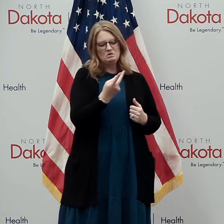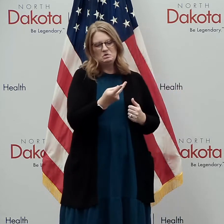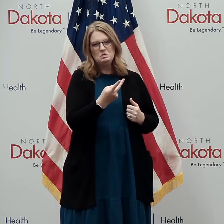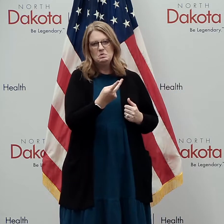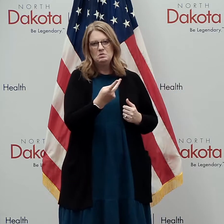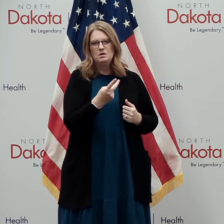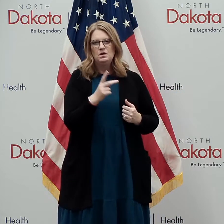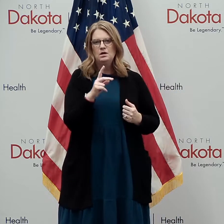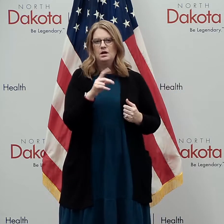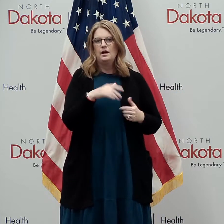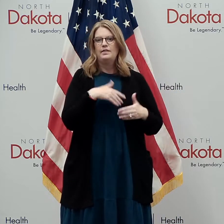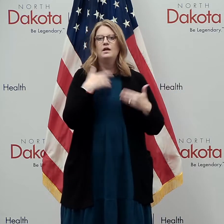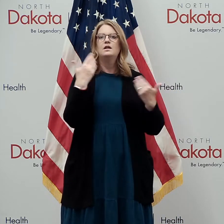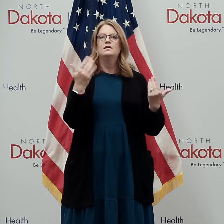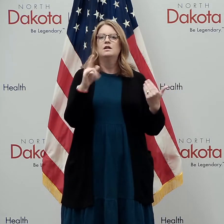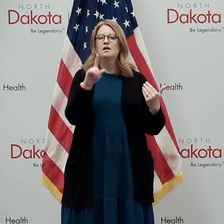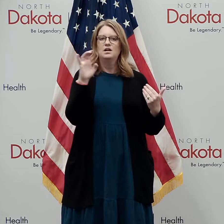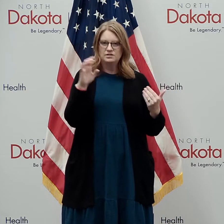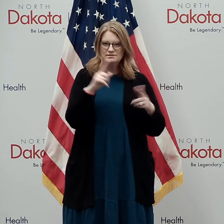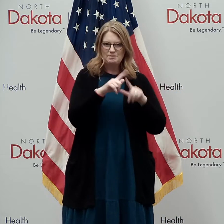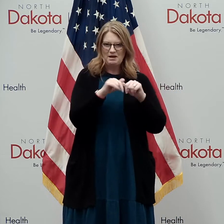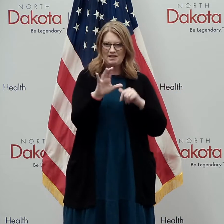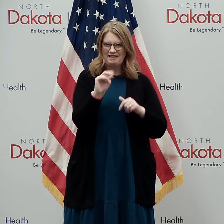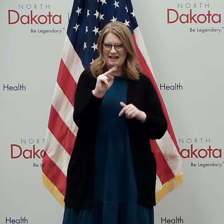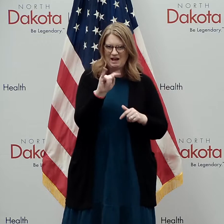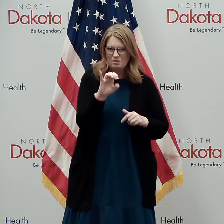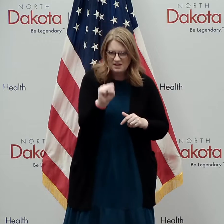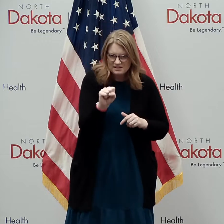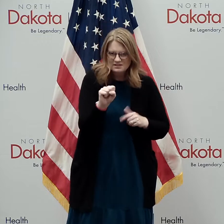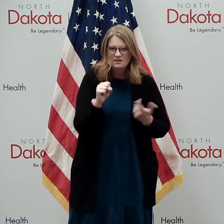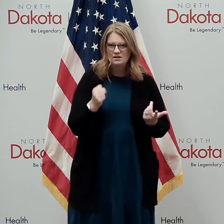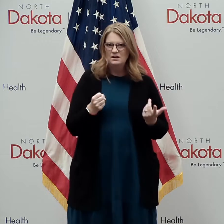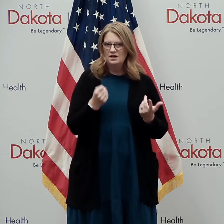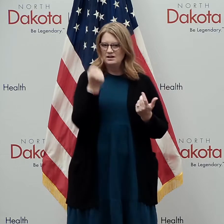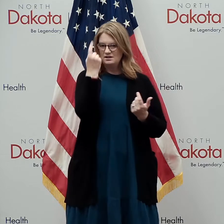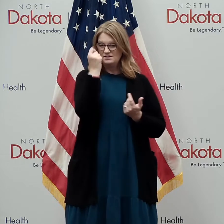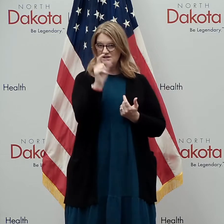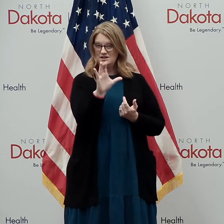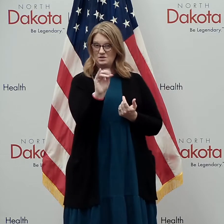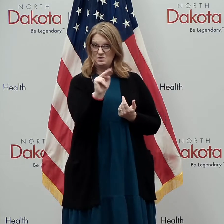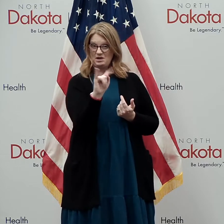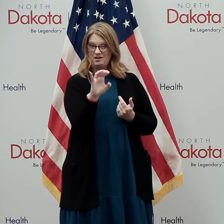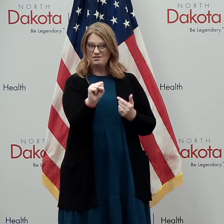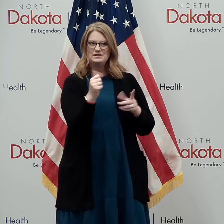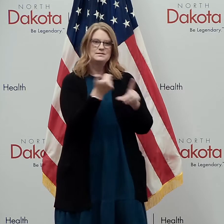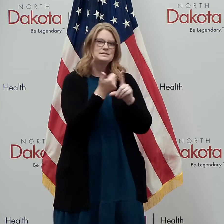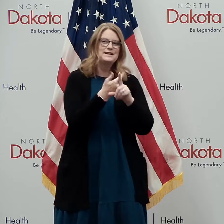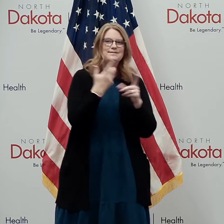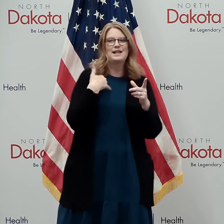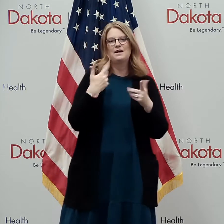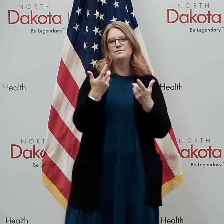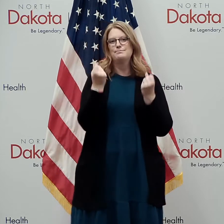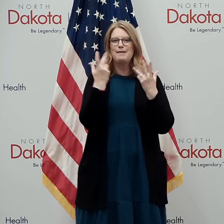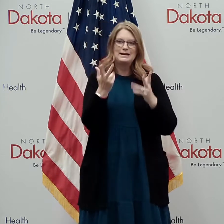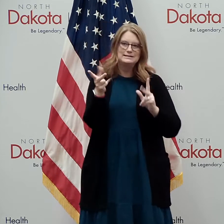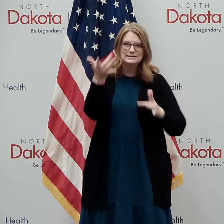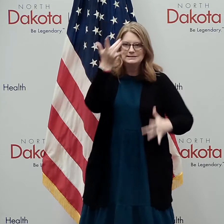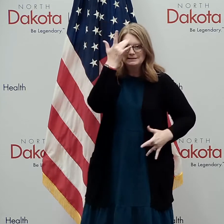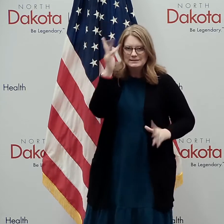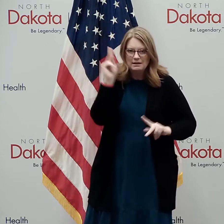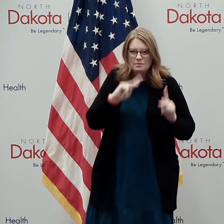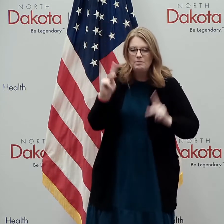hundreds, depending on which counties you're in. Those counties tend to be those counties with high counts, high active counts, tend to have